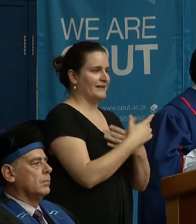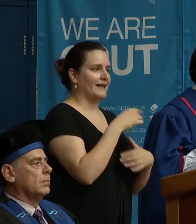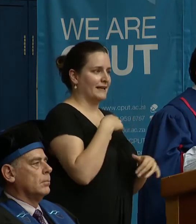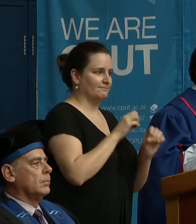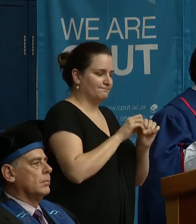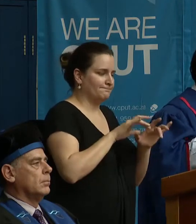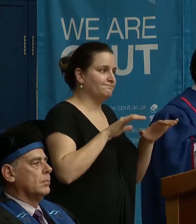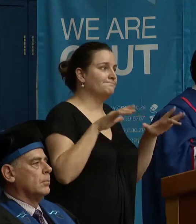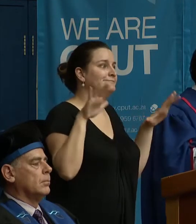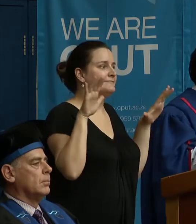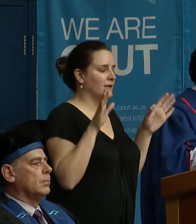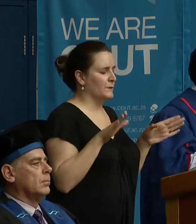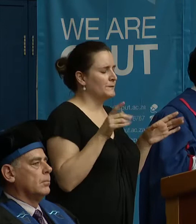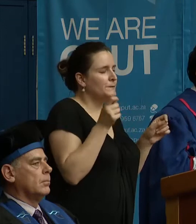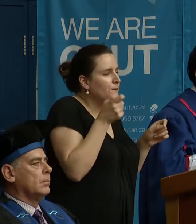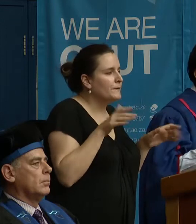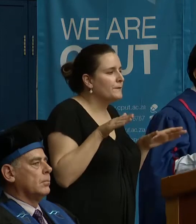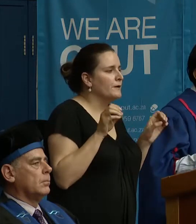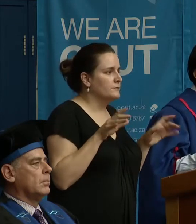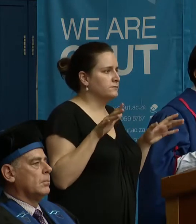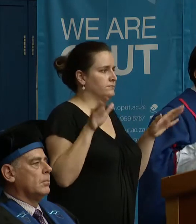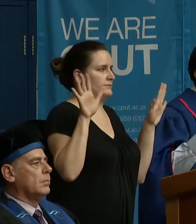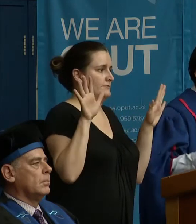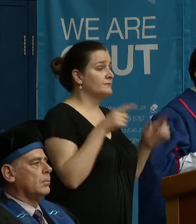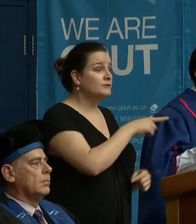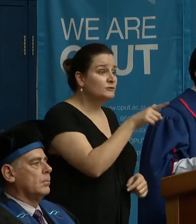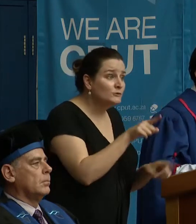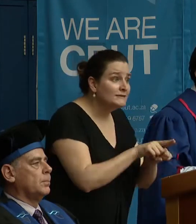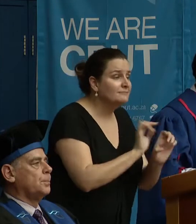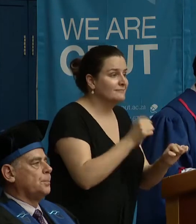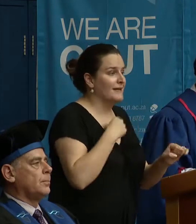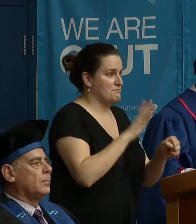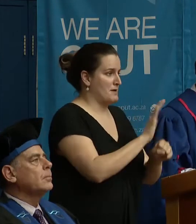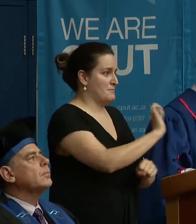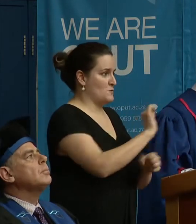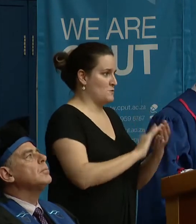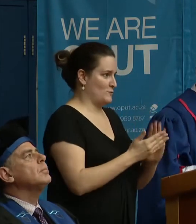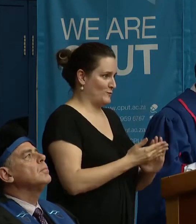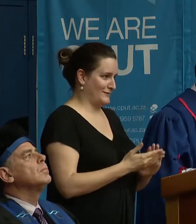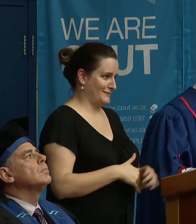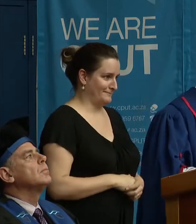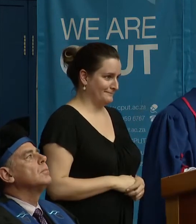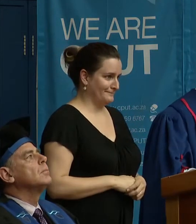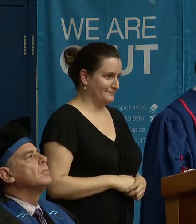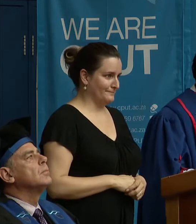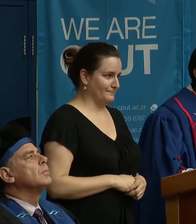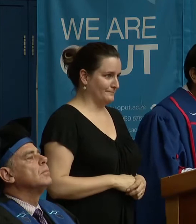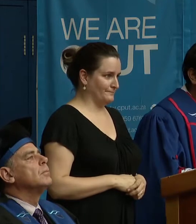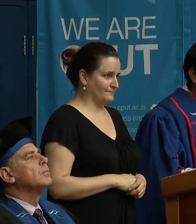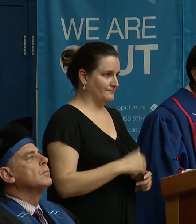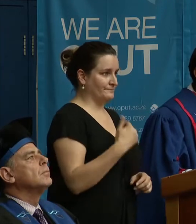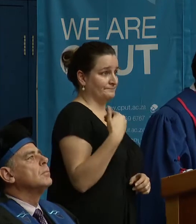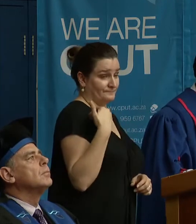understand how you as individuals can actually affect the society that you actually operate in. A few years ago, I